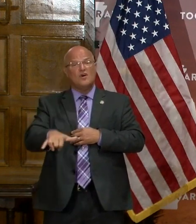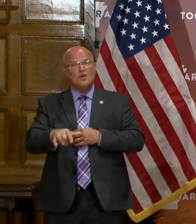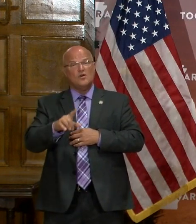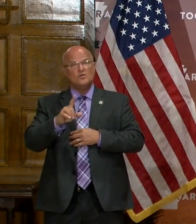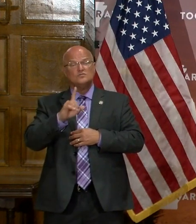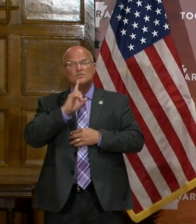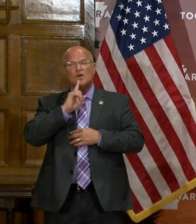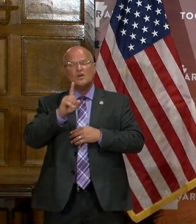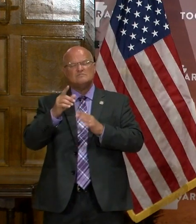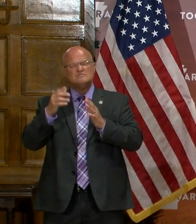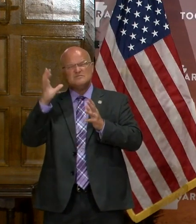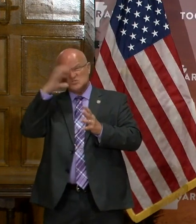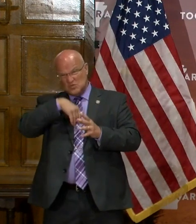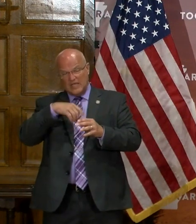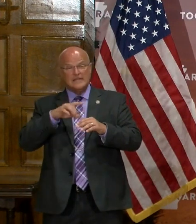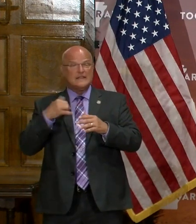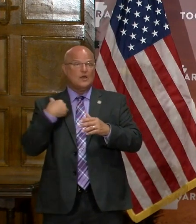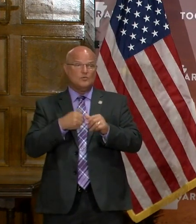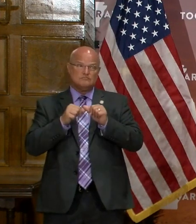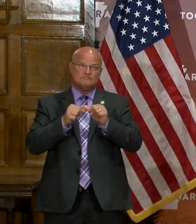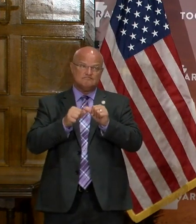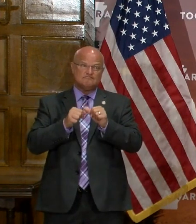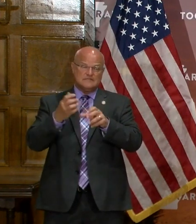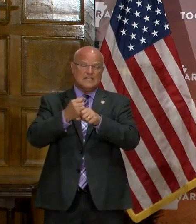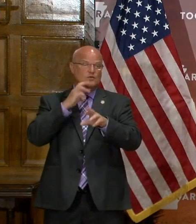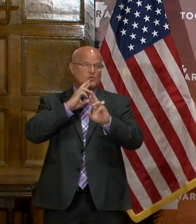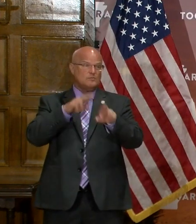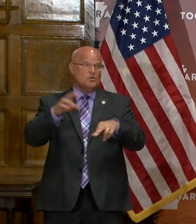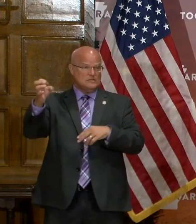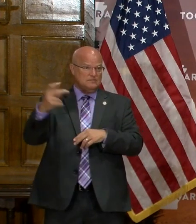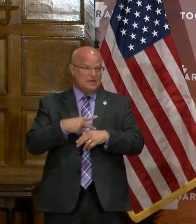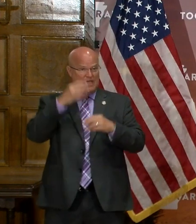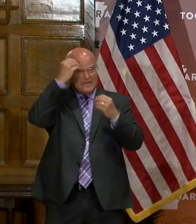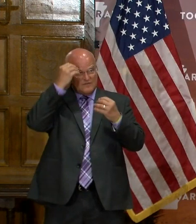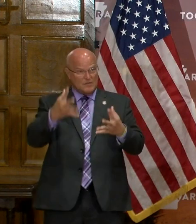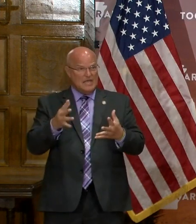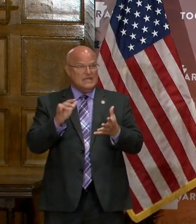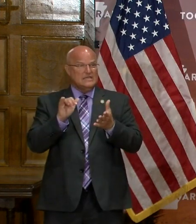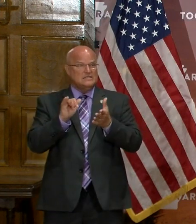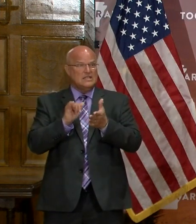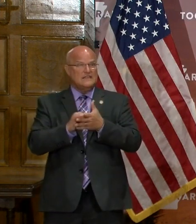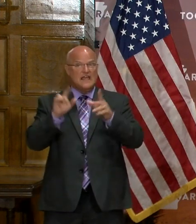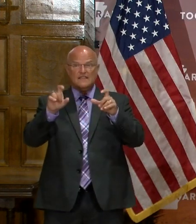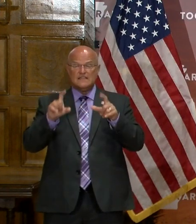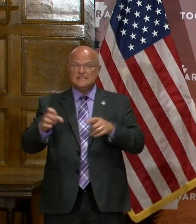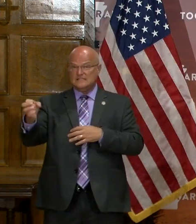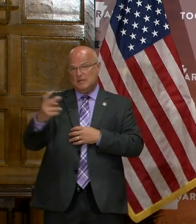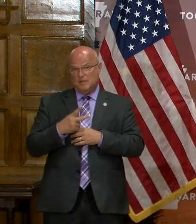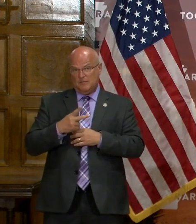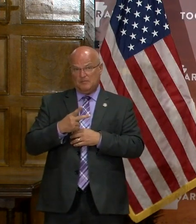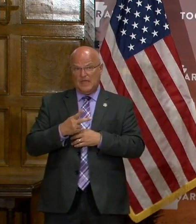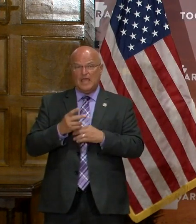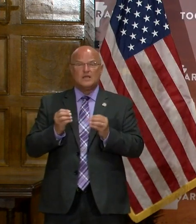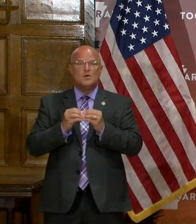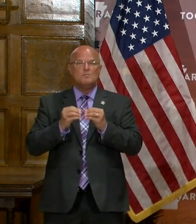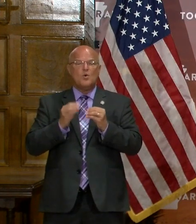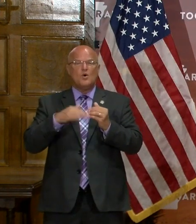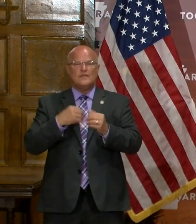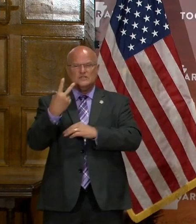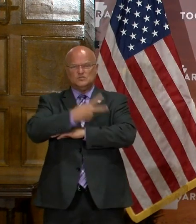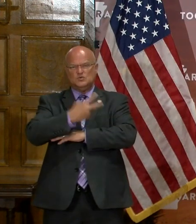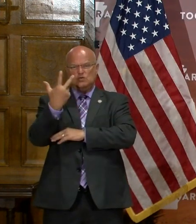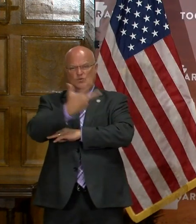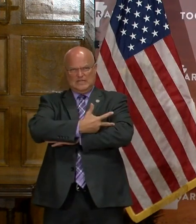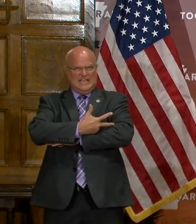large anomalies, and that we're consistently getting reports and information that the tests are coming back more in the 2